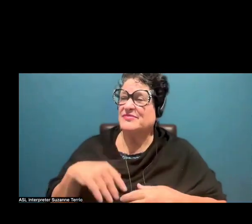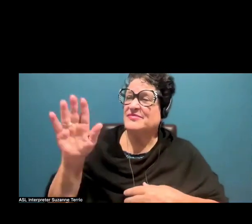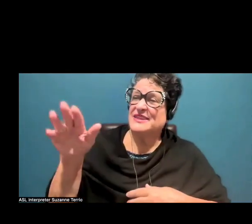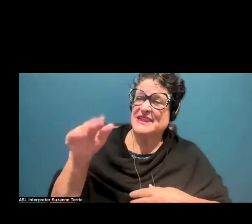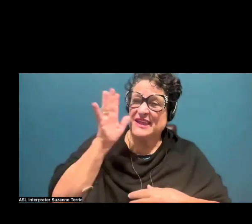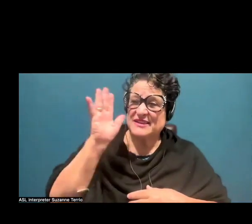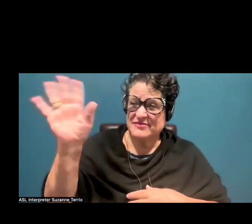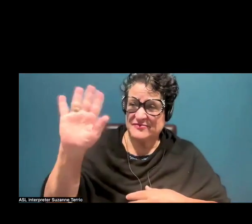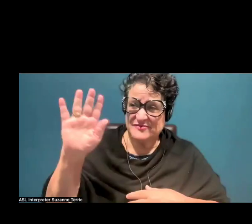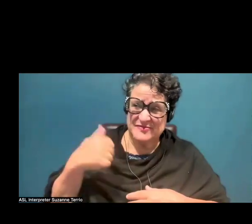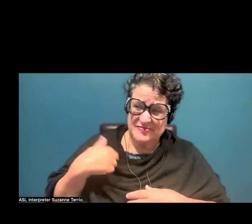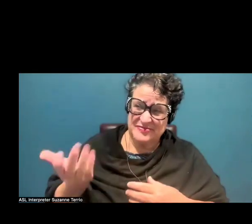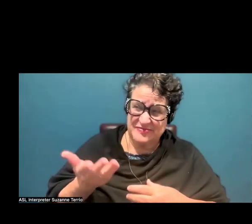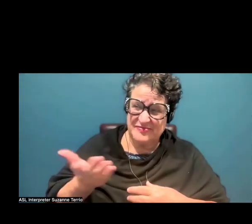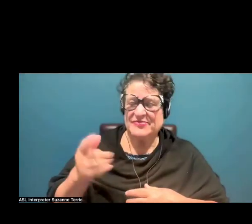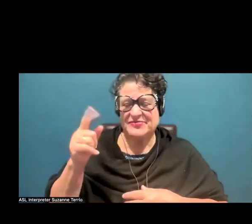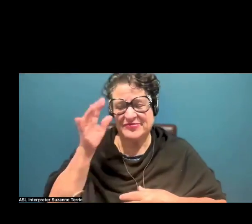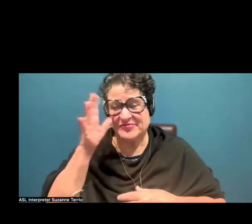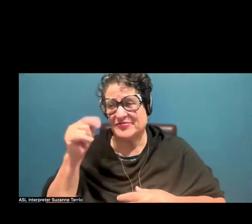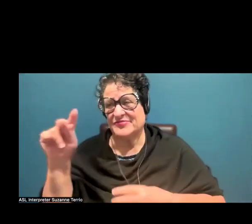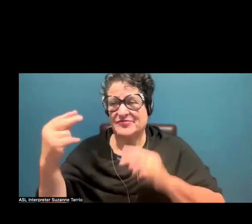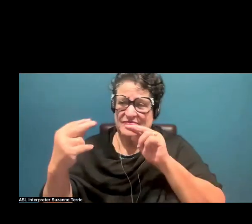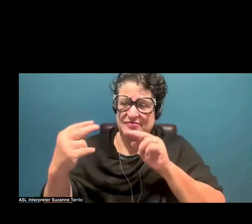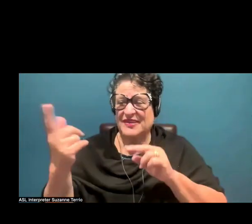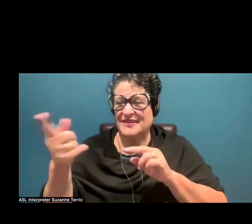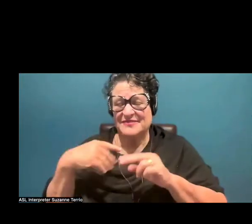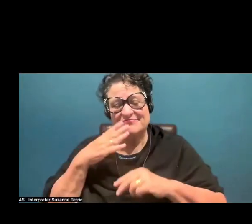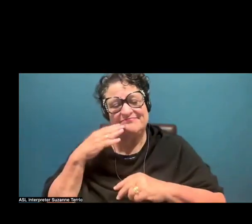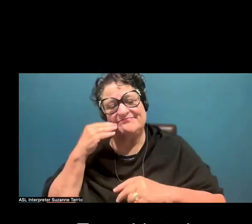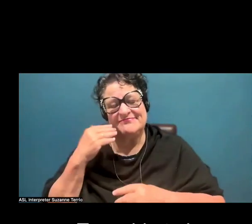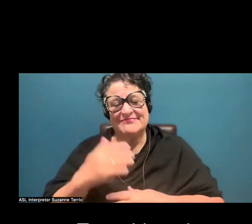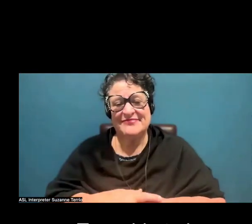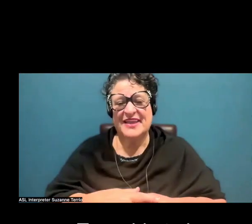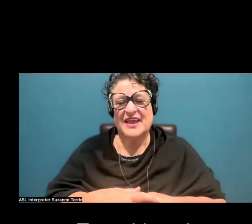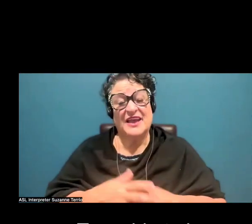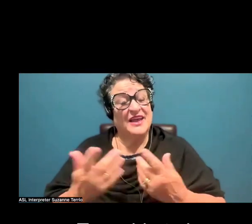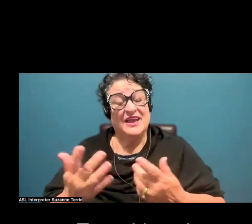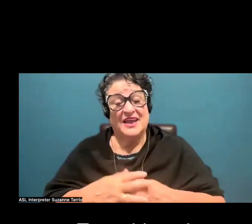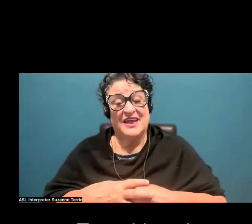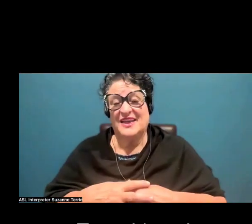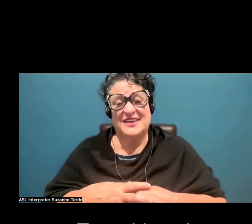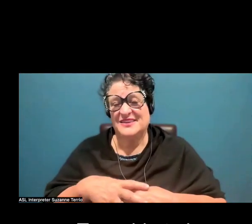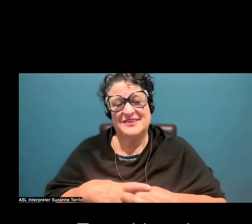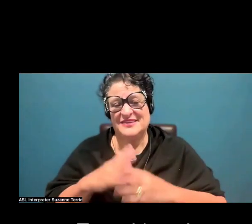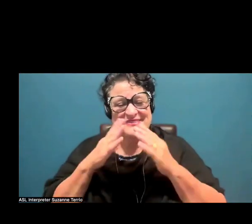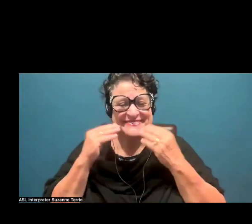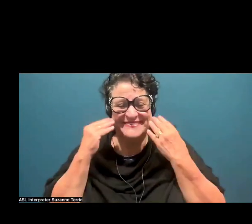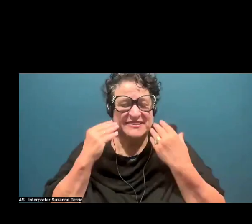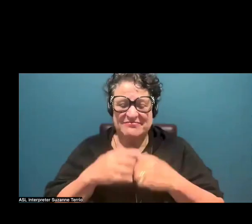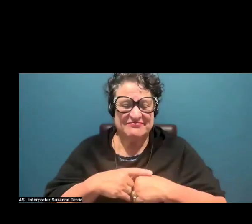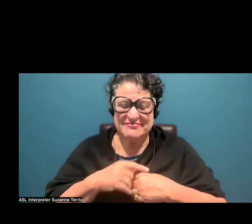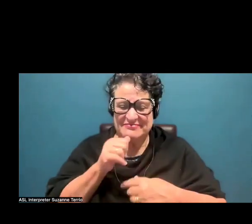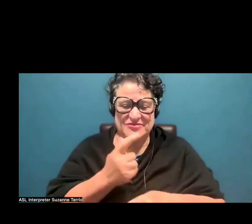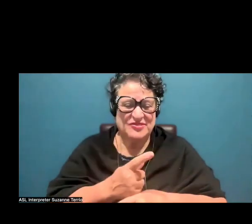here. His eyes find mine, and he smiles. Too wide to be appropriate, but nobody will care.